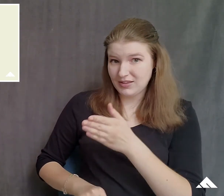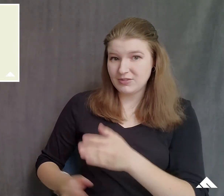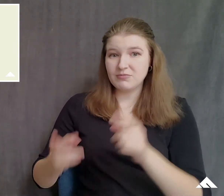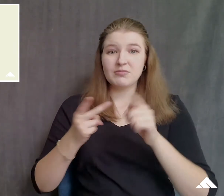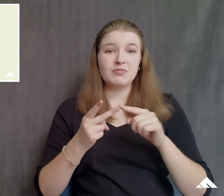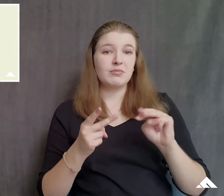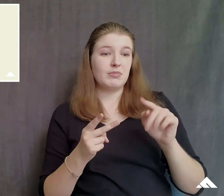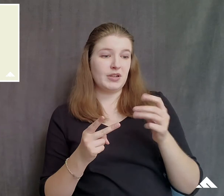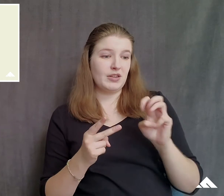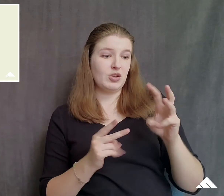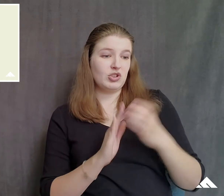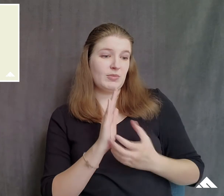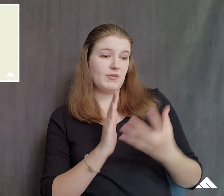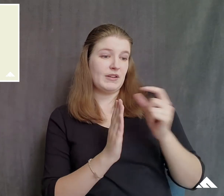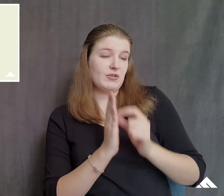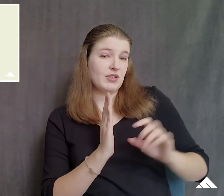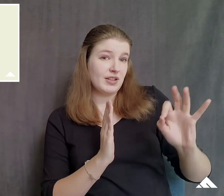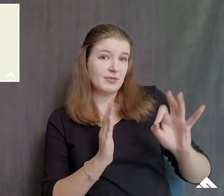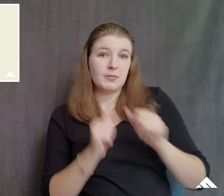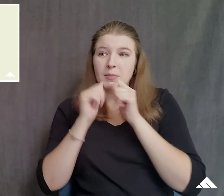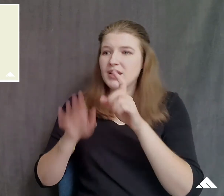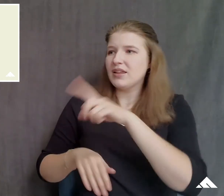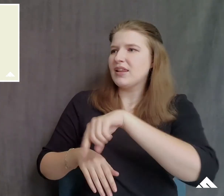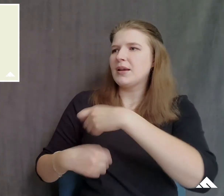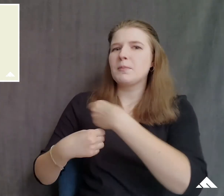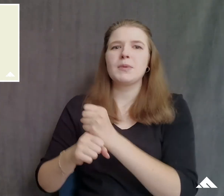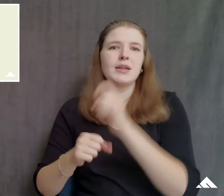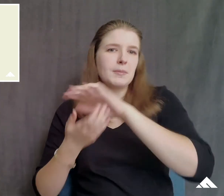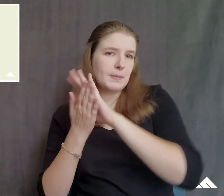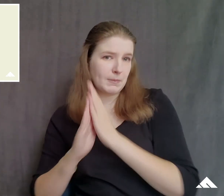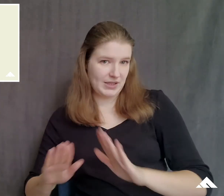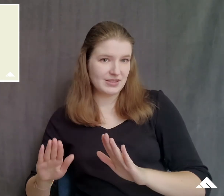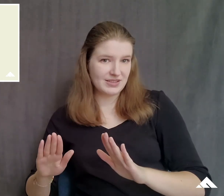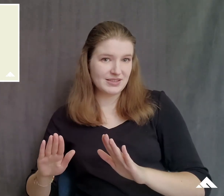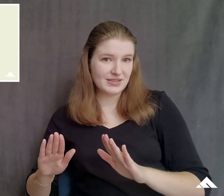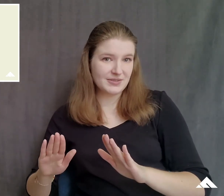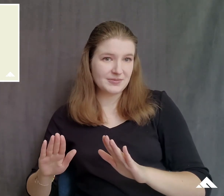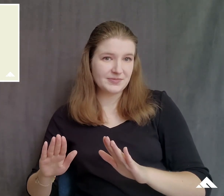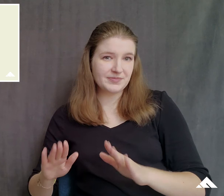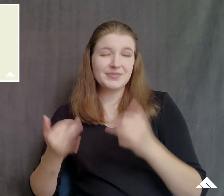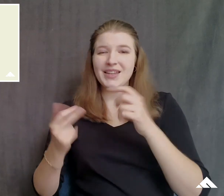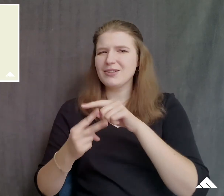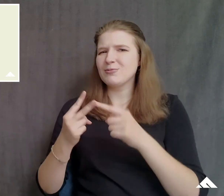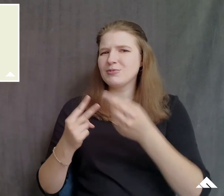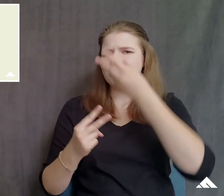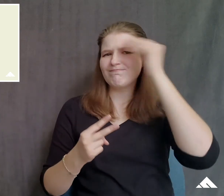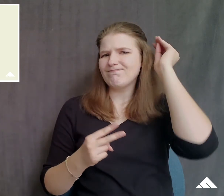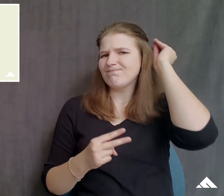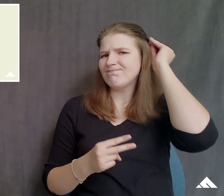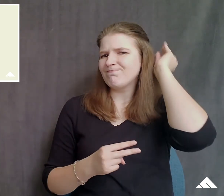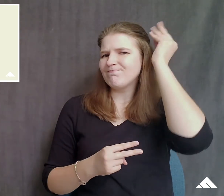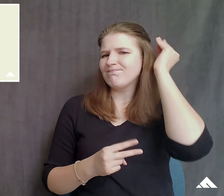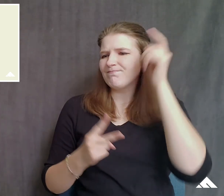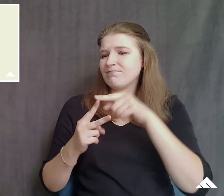5, 9, blessed are the peacemakers. So today, let's keep that swirling around in our frontal lobes.